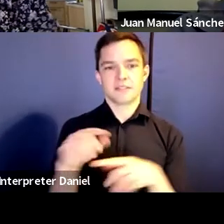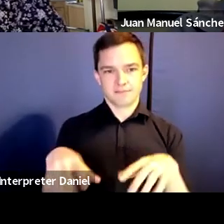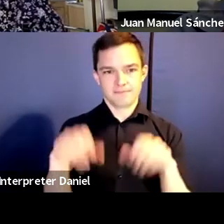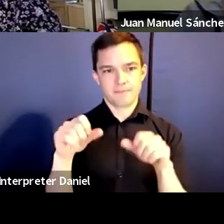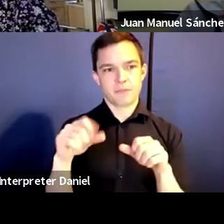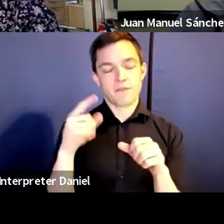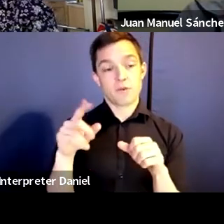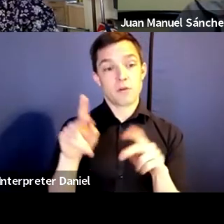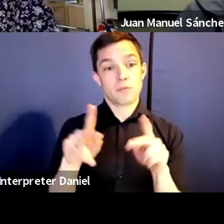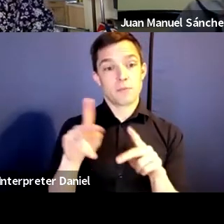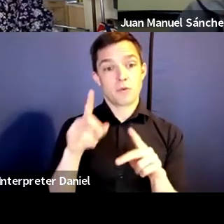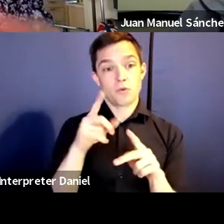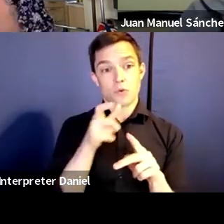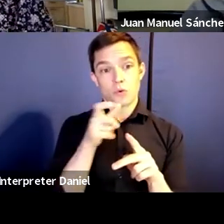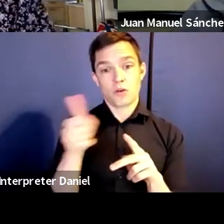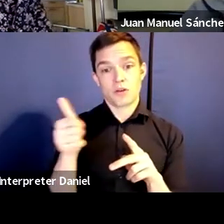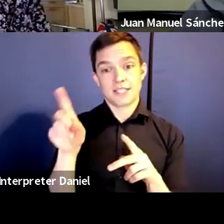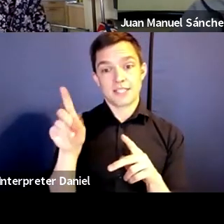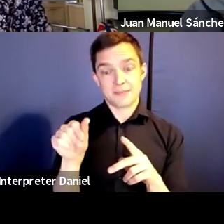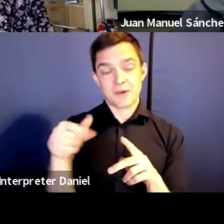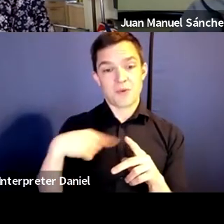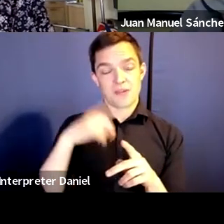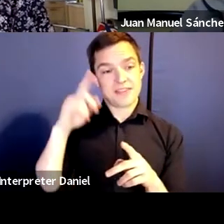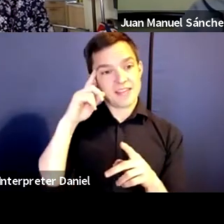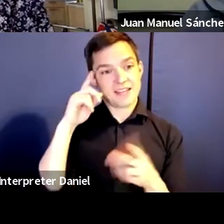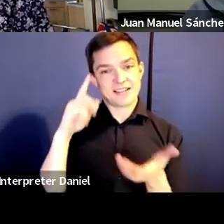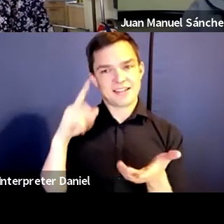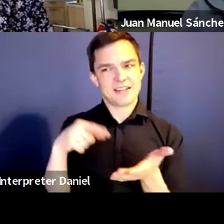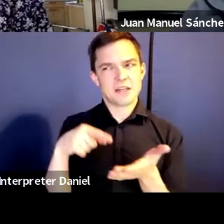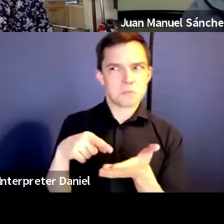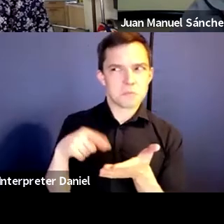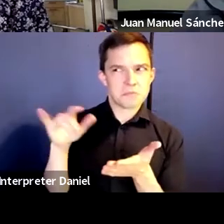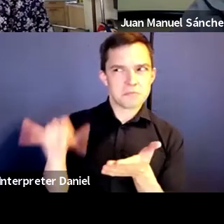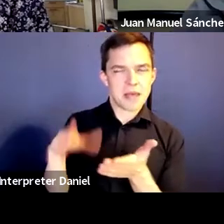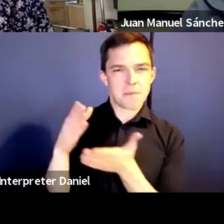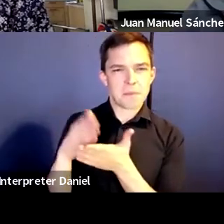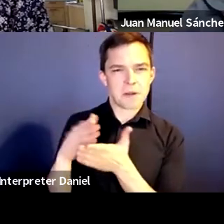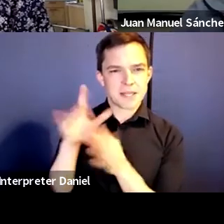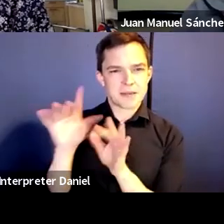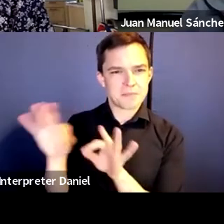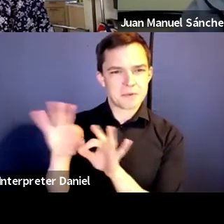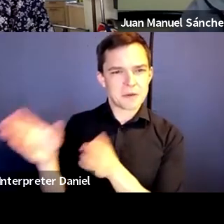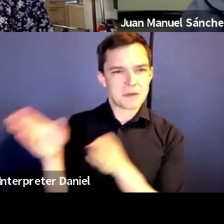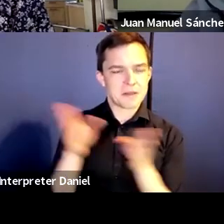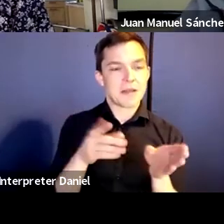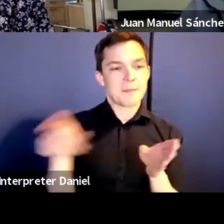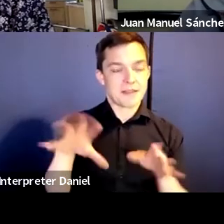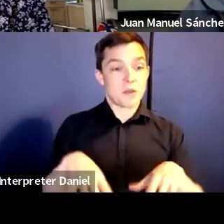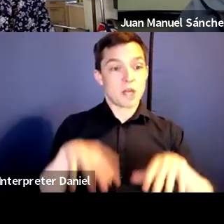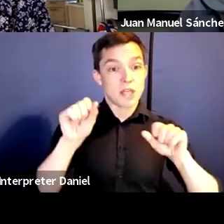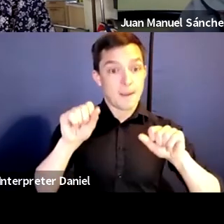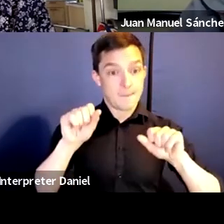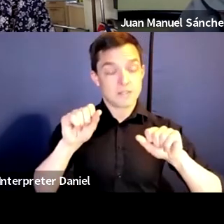person with disability we think that this is not important. So they adopt it, and then they